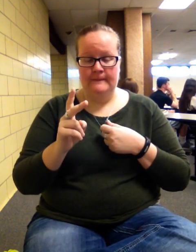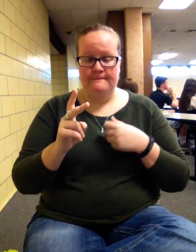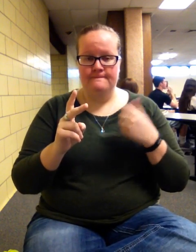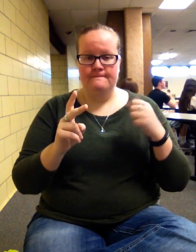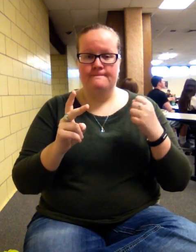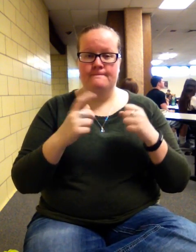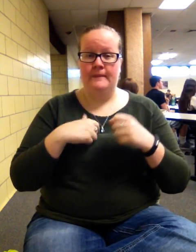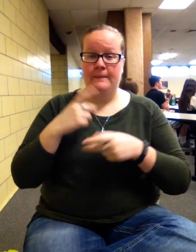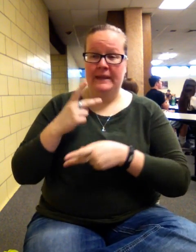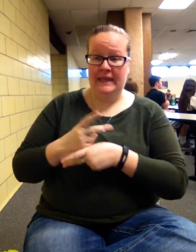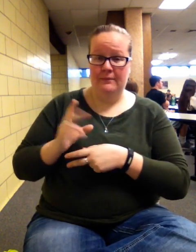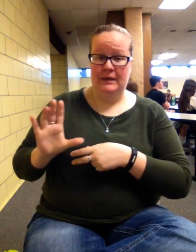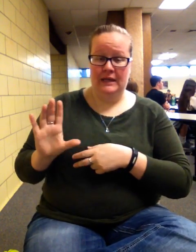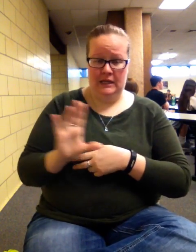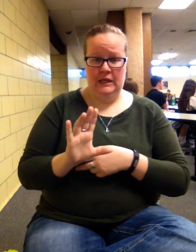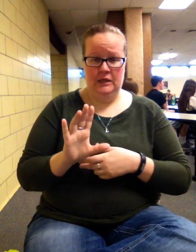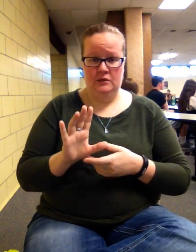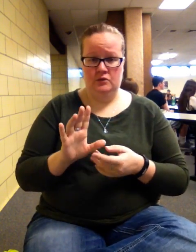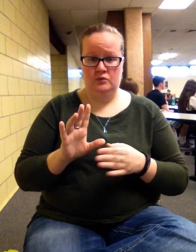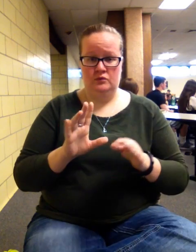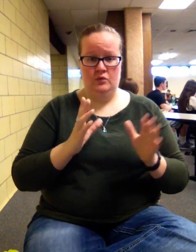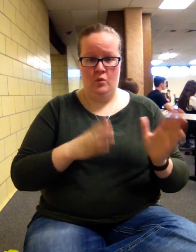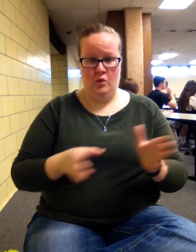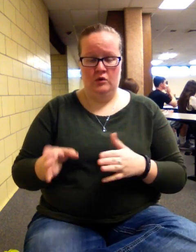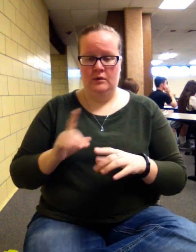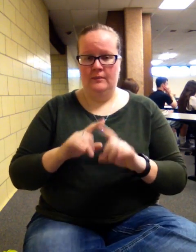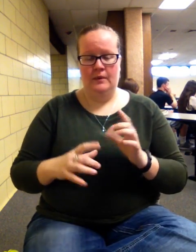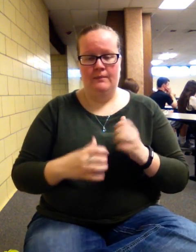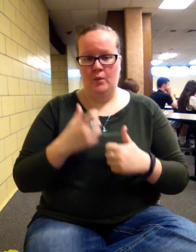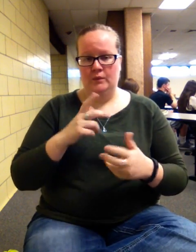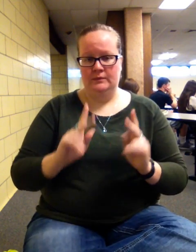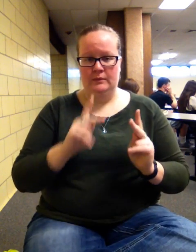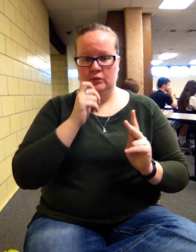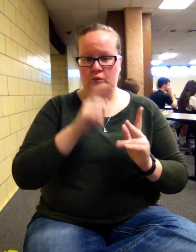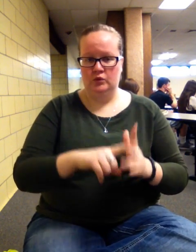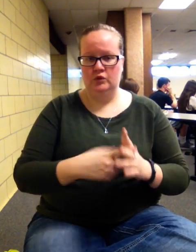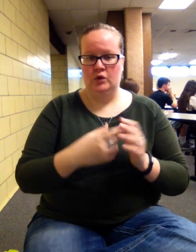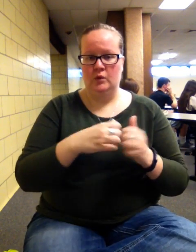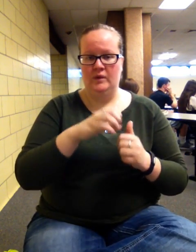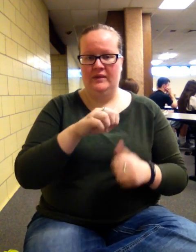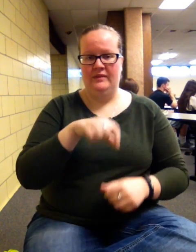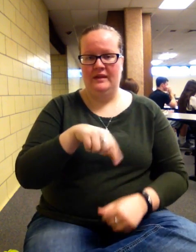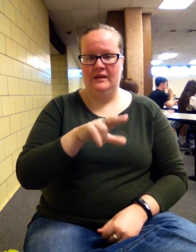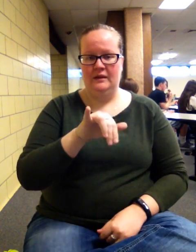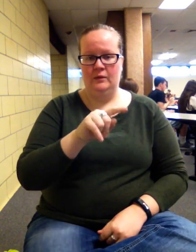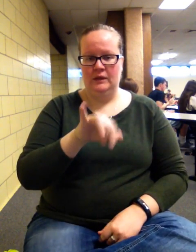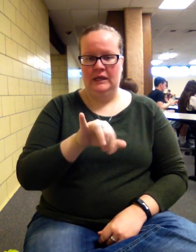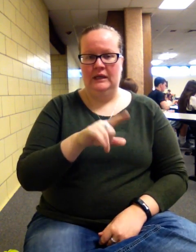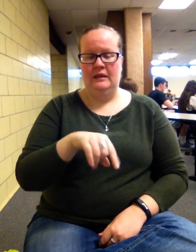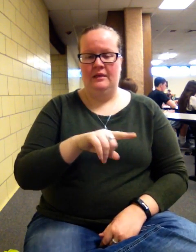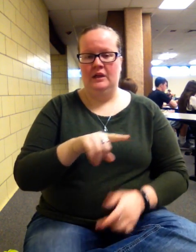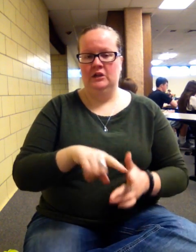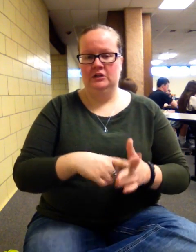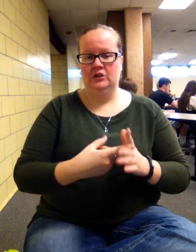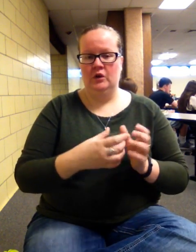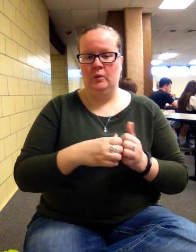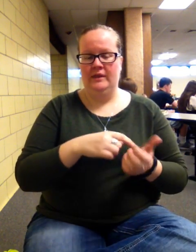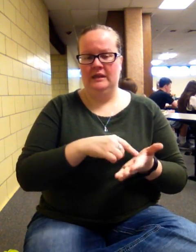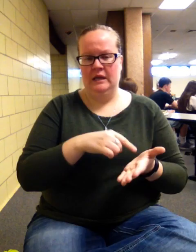his order, but most authors don't start with equity. Most authors start with debt. So on some of the review stuff, you might see that.